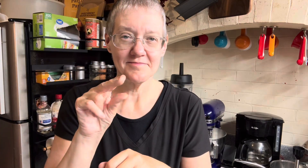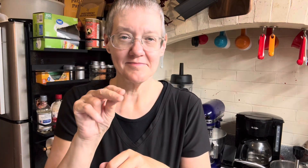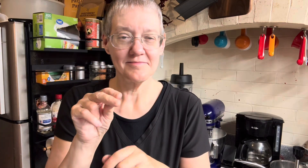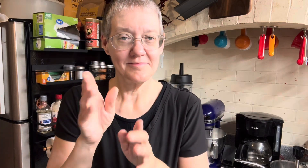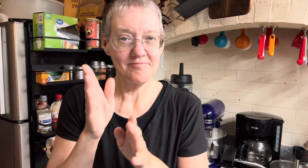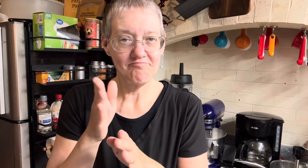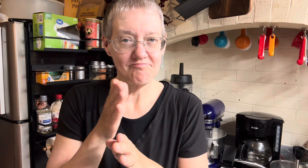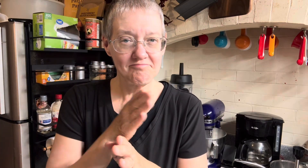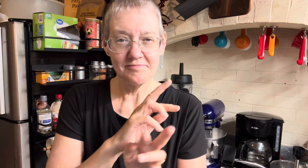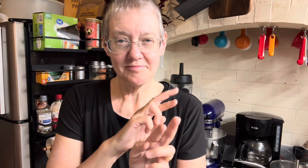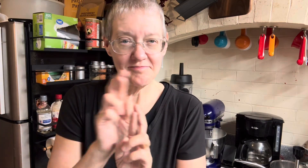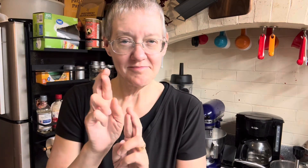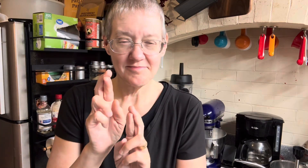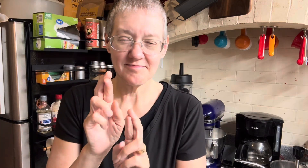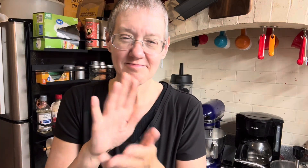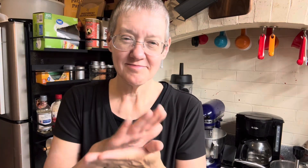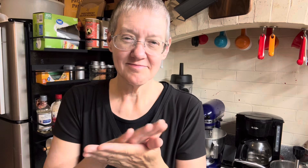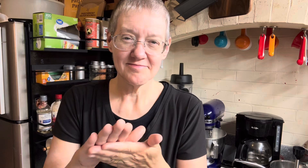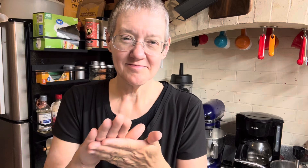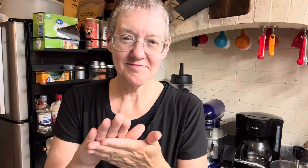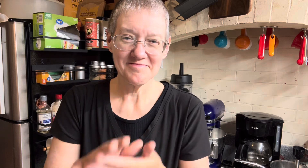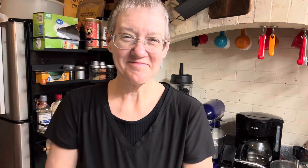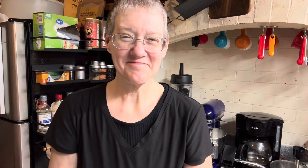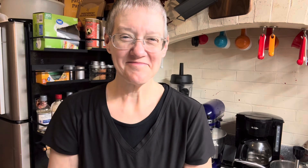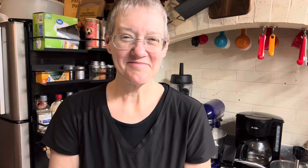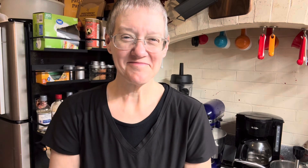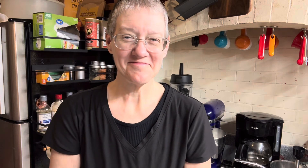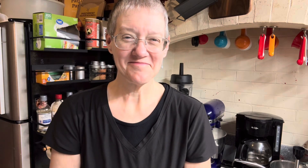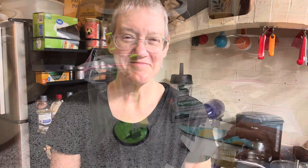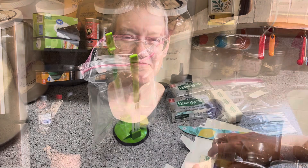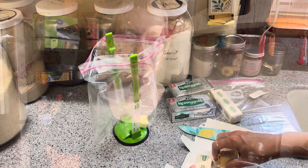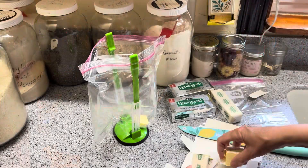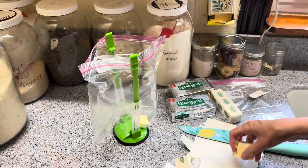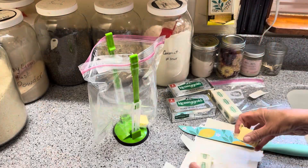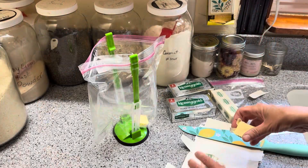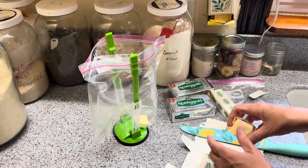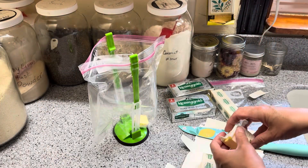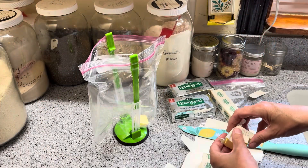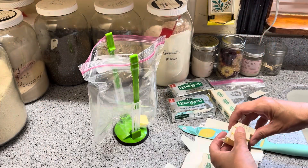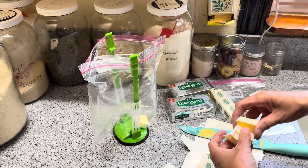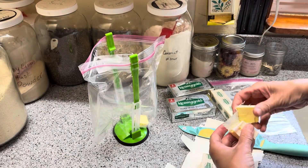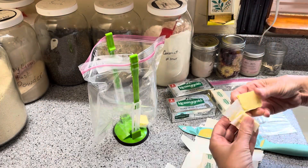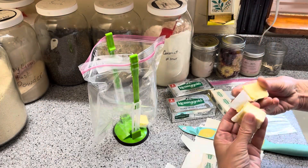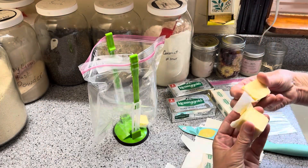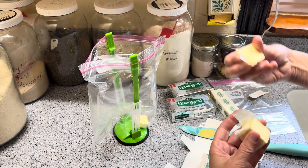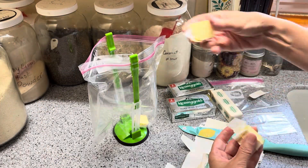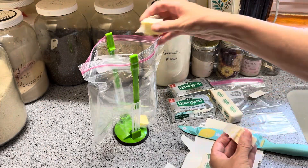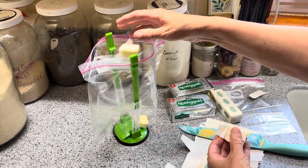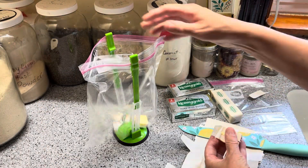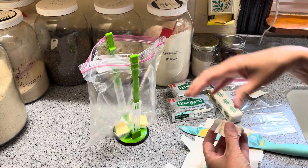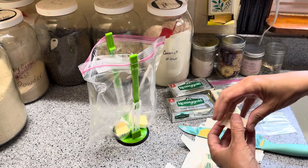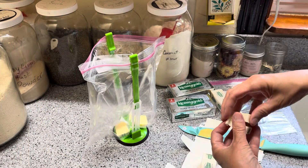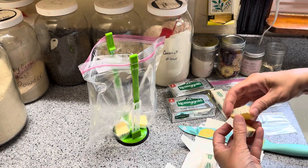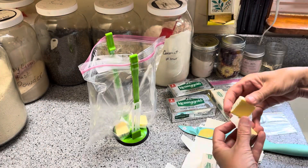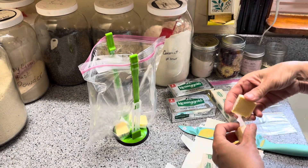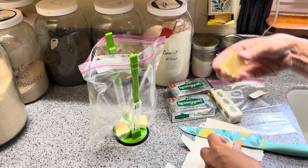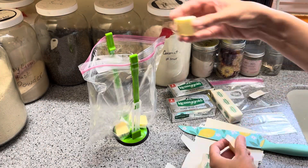using. And so, honestly, when I don't feel like measuring, it's nice to have it ready to go.